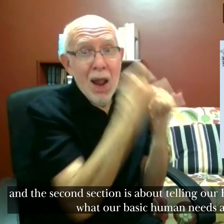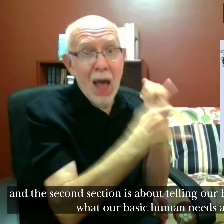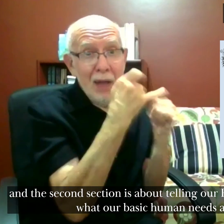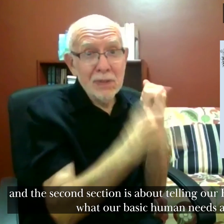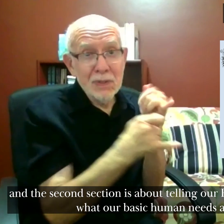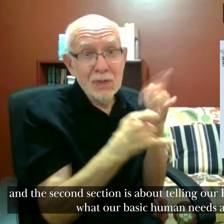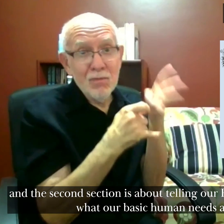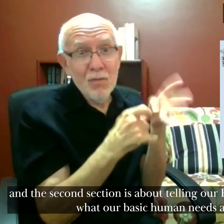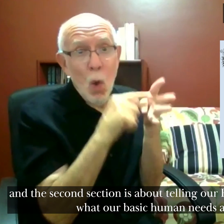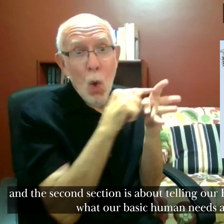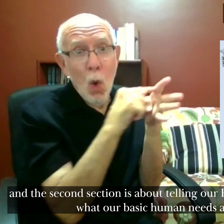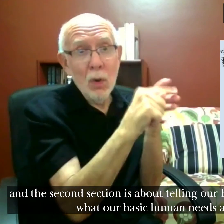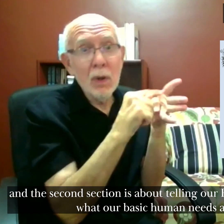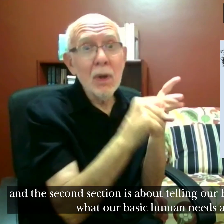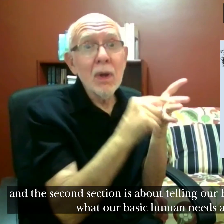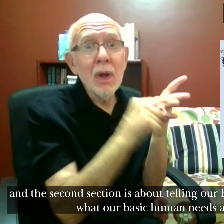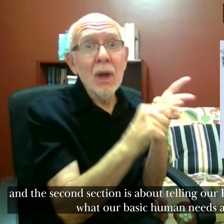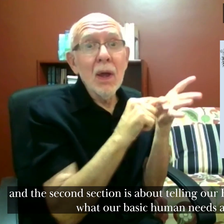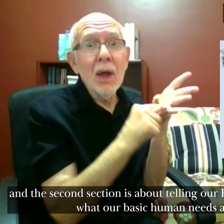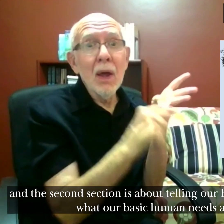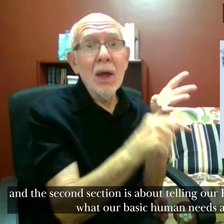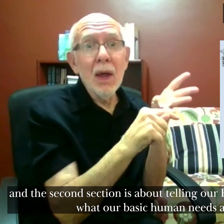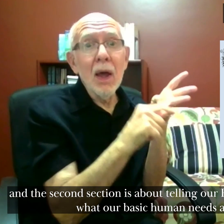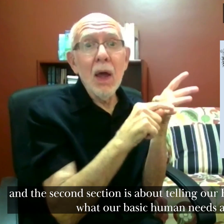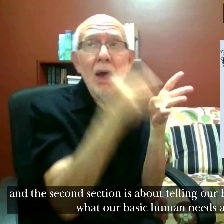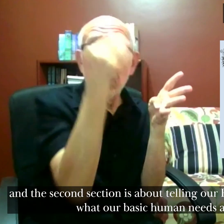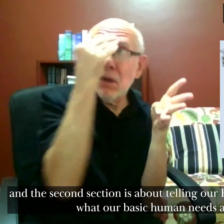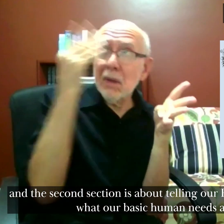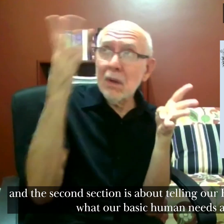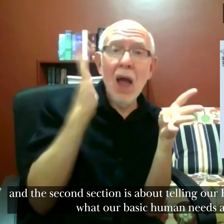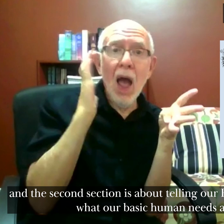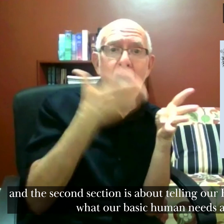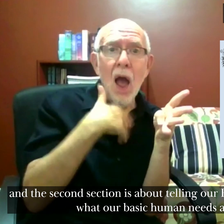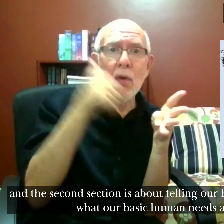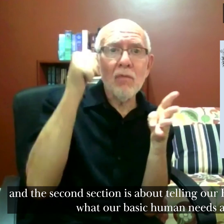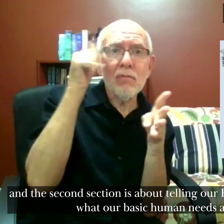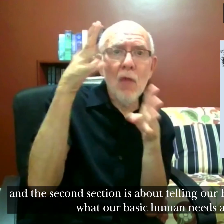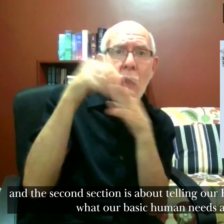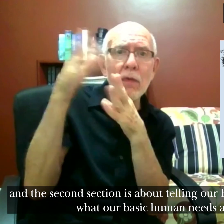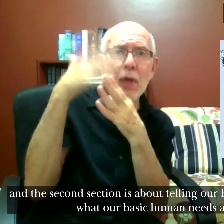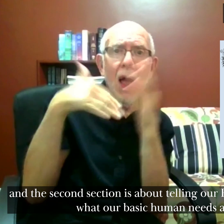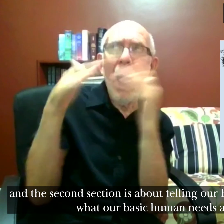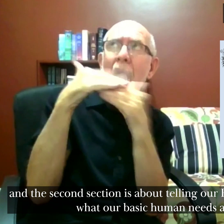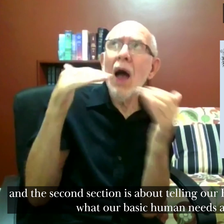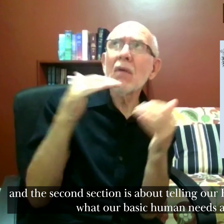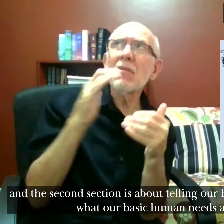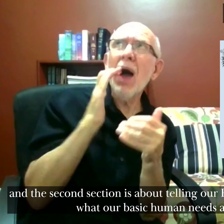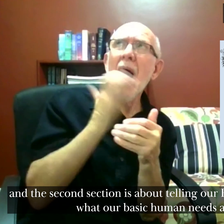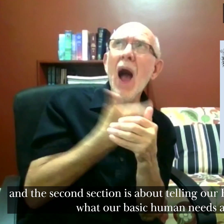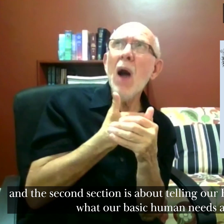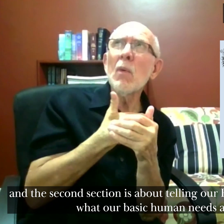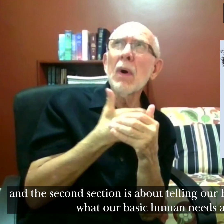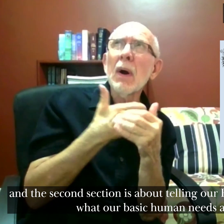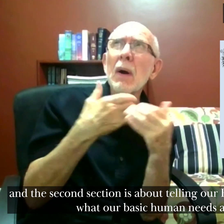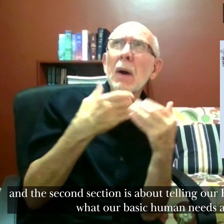And the second section is about telling our Father in heaven what our basic human needs are.